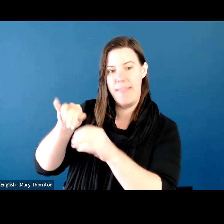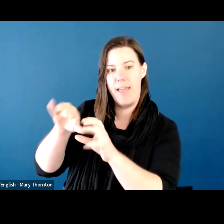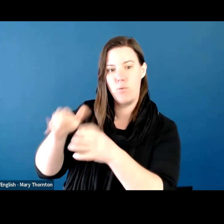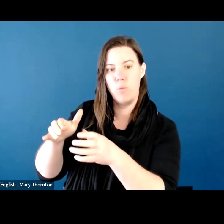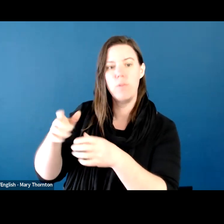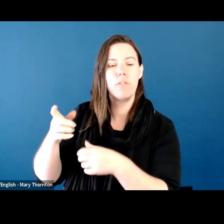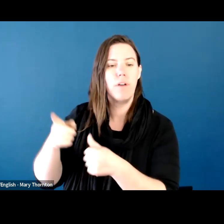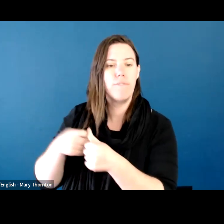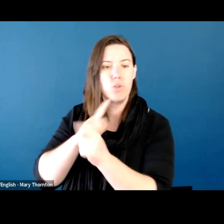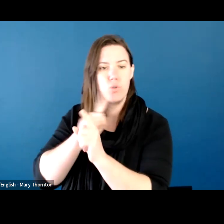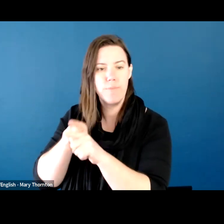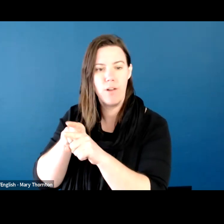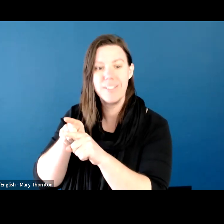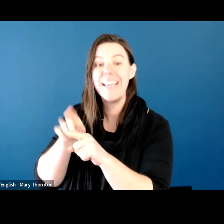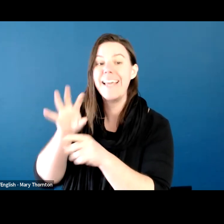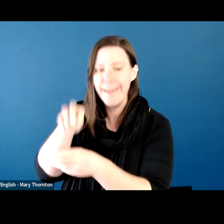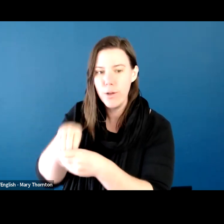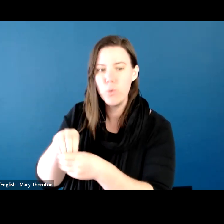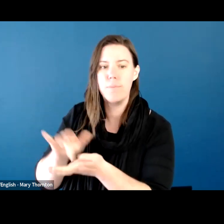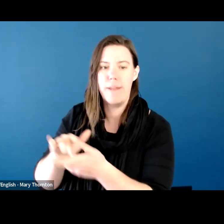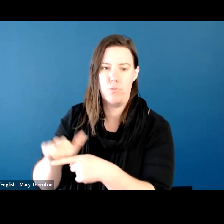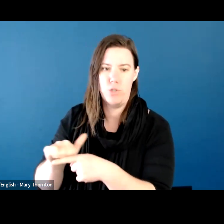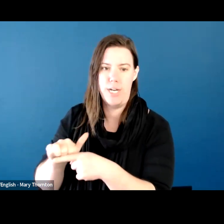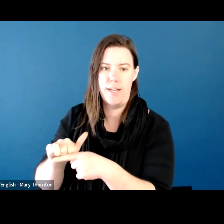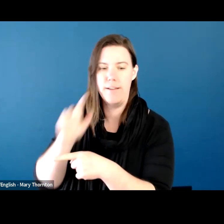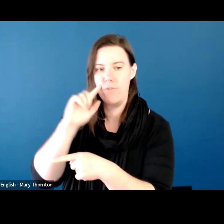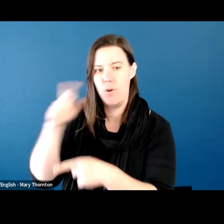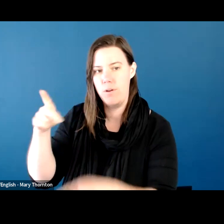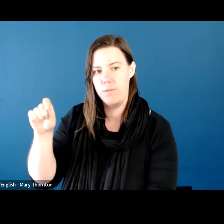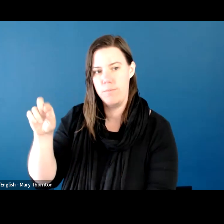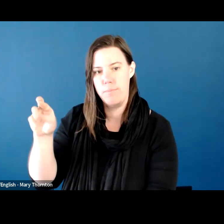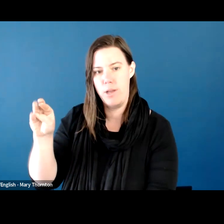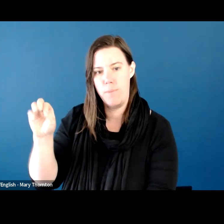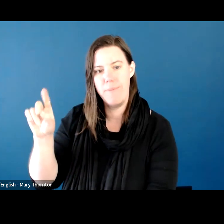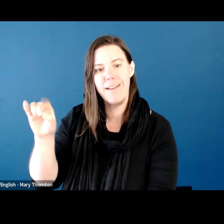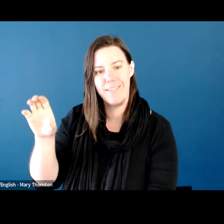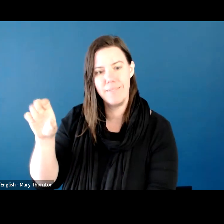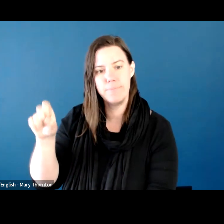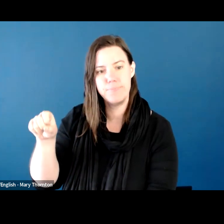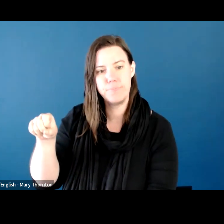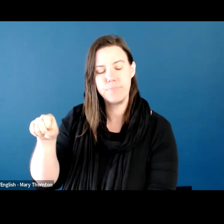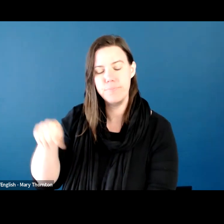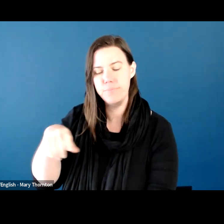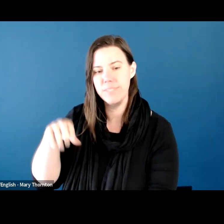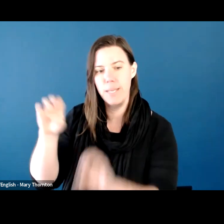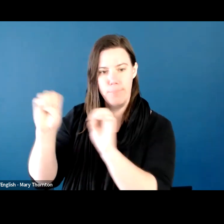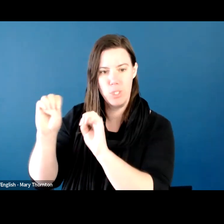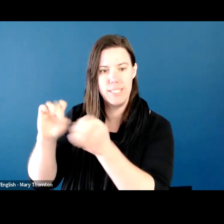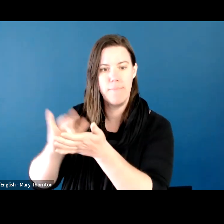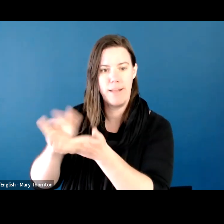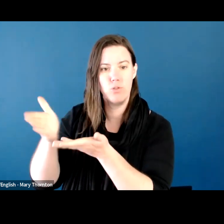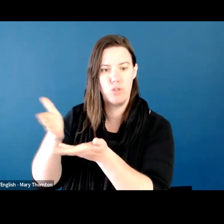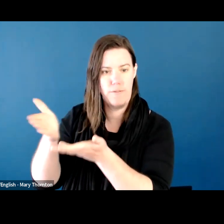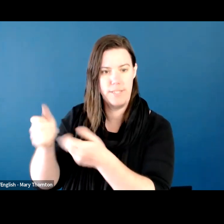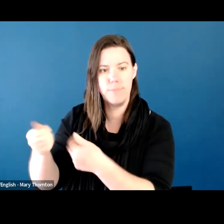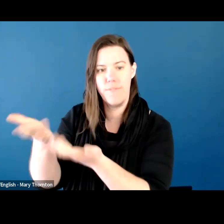an acknowledgement that there is medical training and that firefighters do offer emergency medical services type